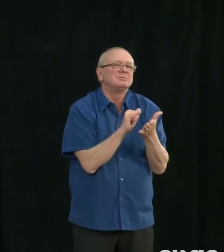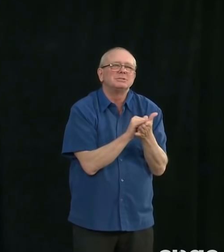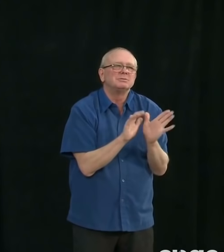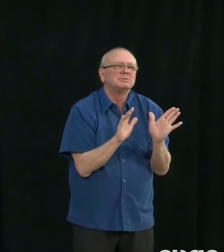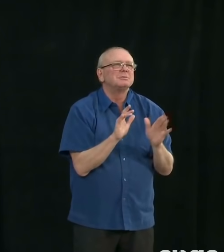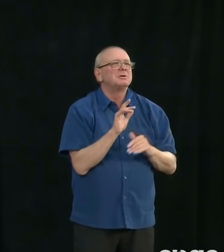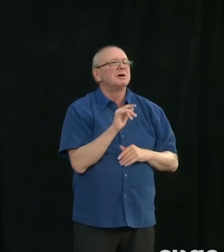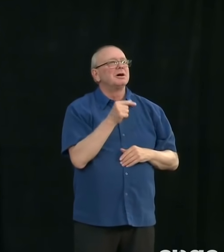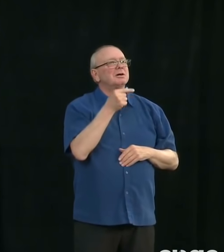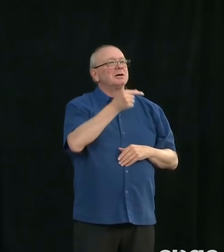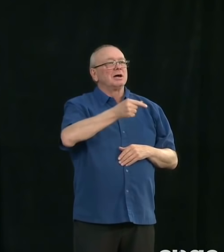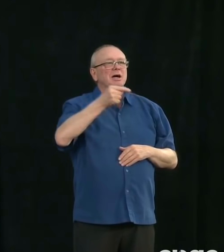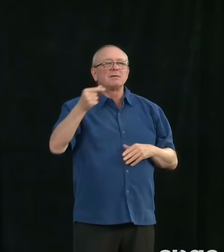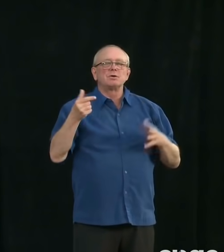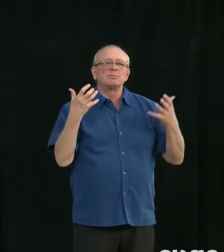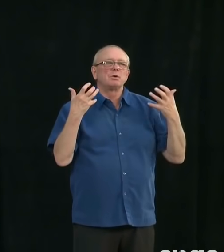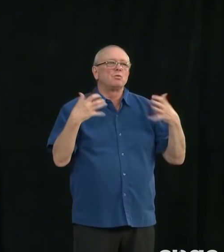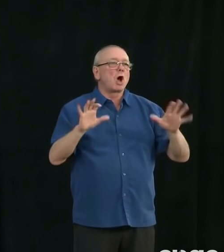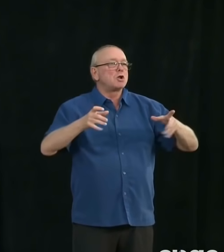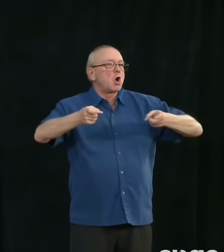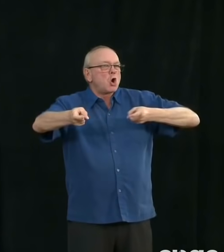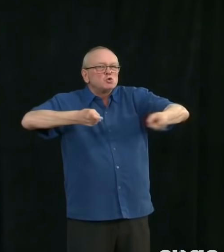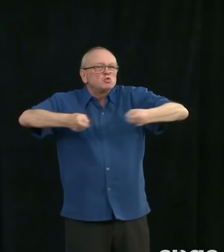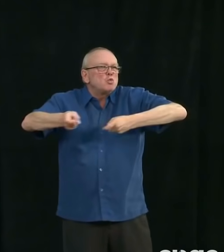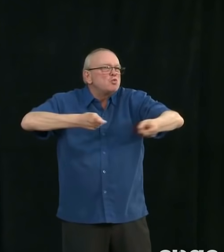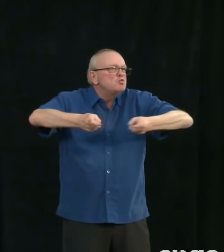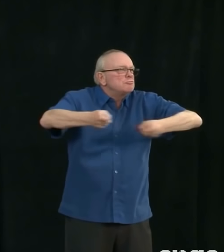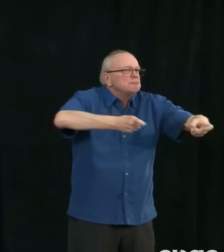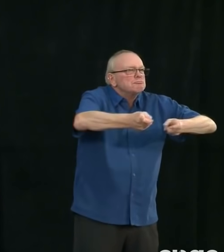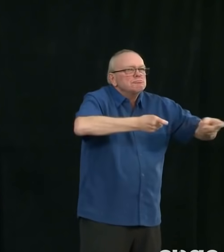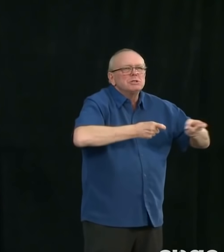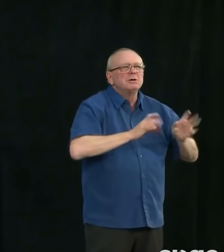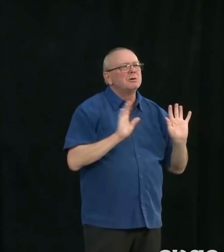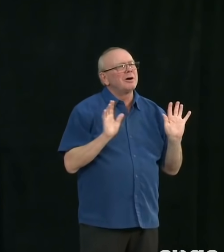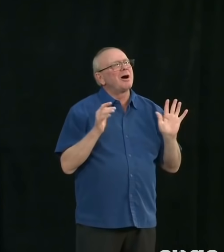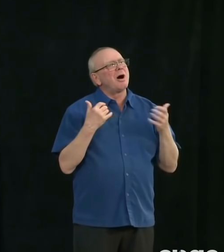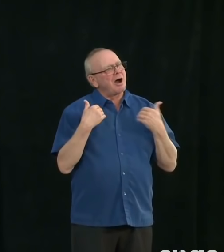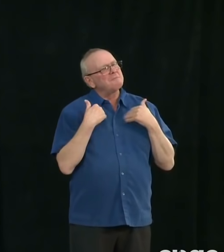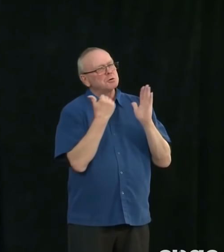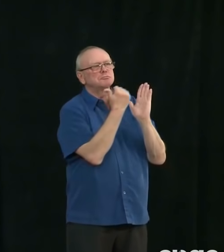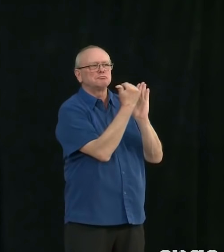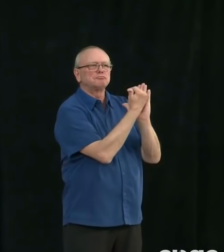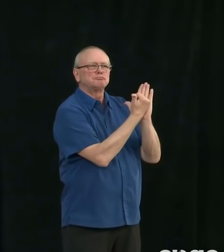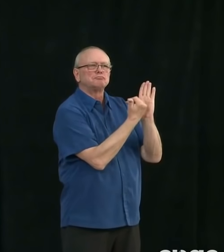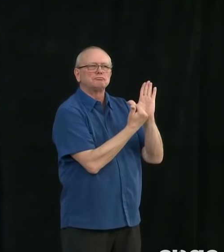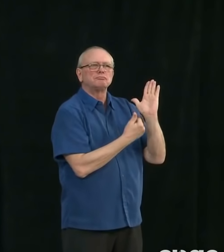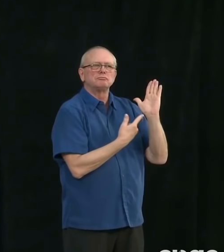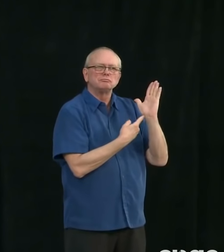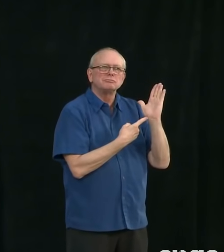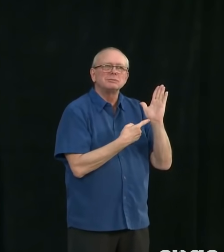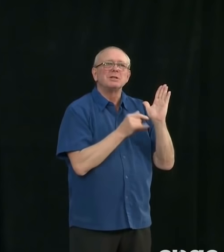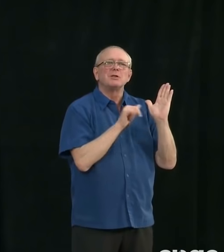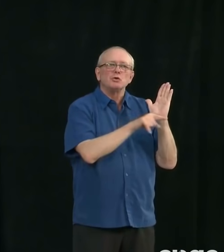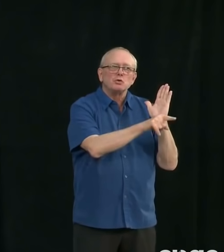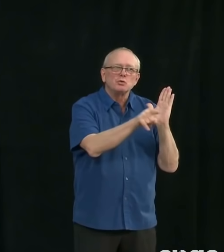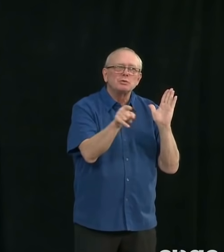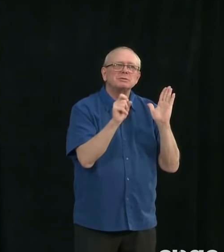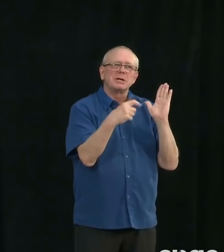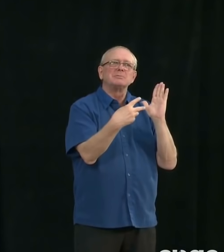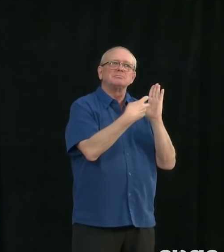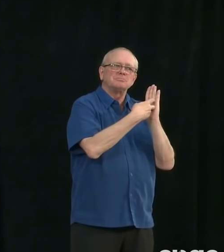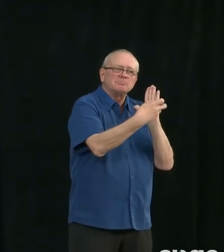business. But we are happy as a ministry to be able to get those questions from businesses as they might have them